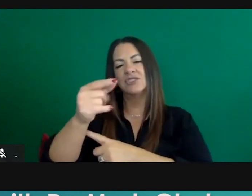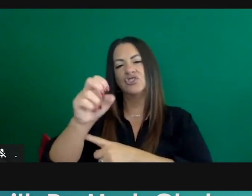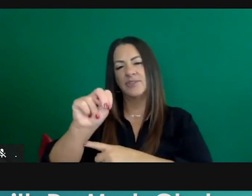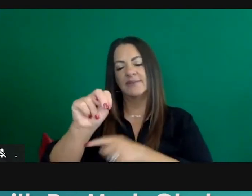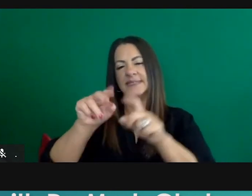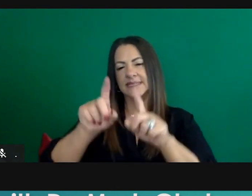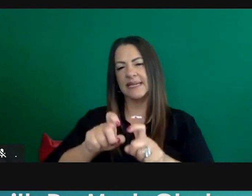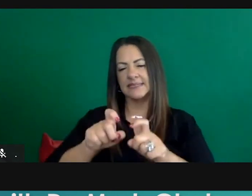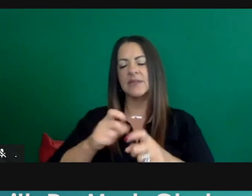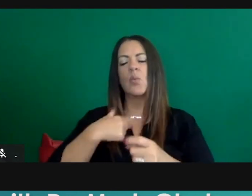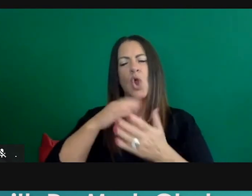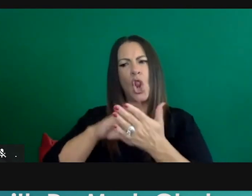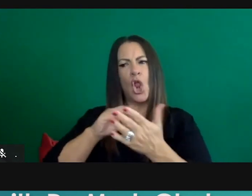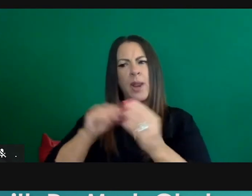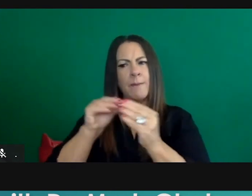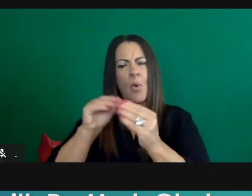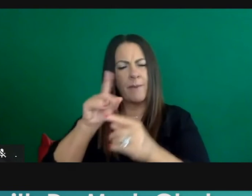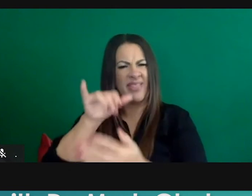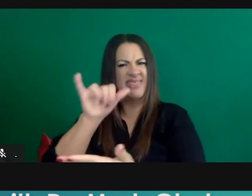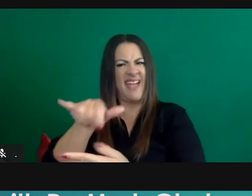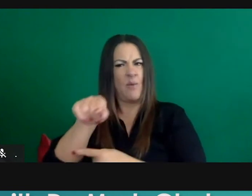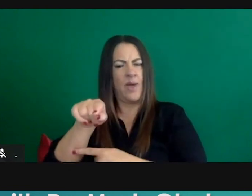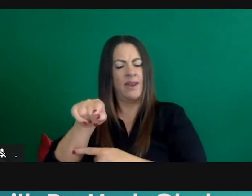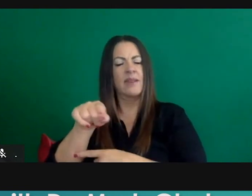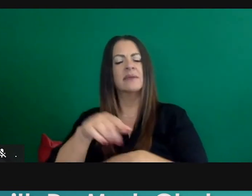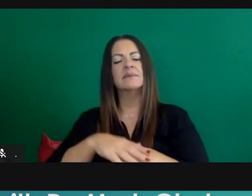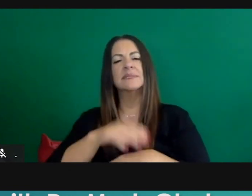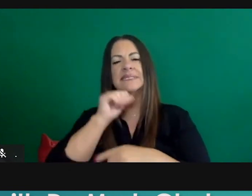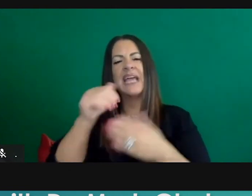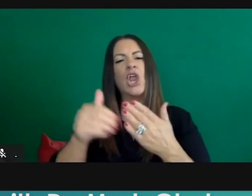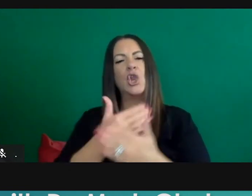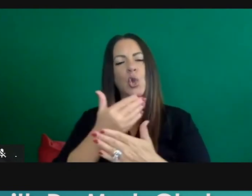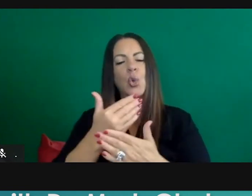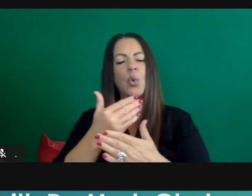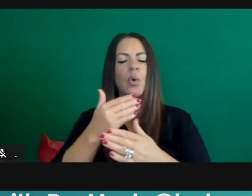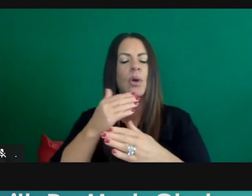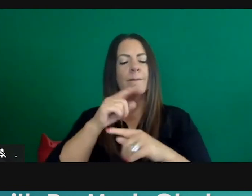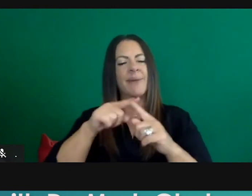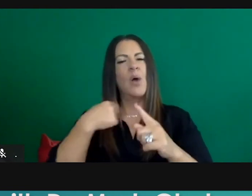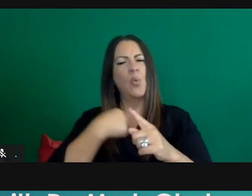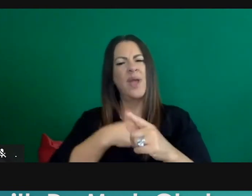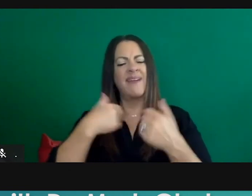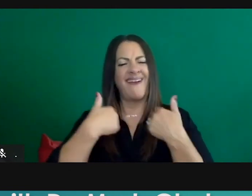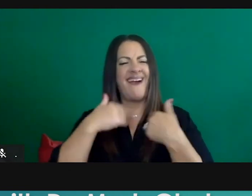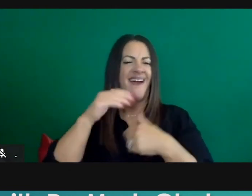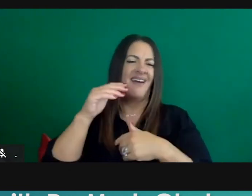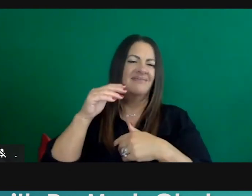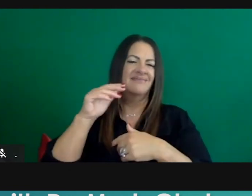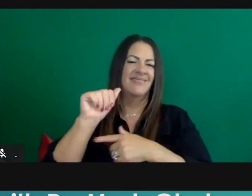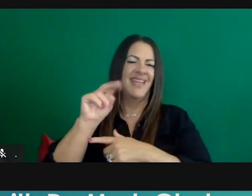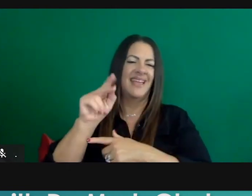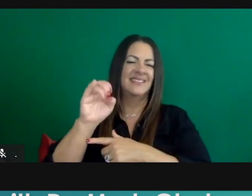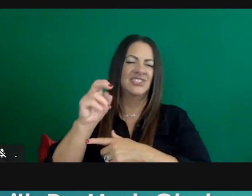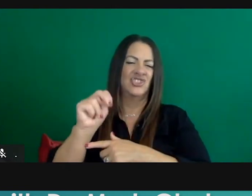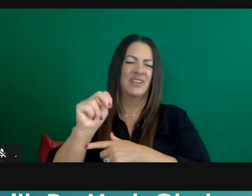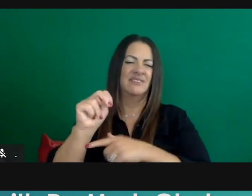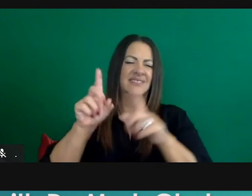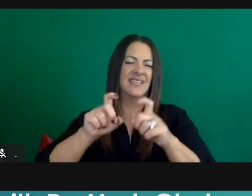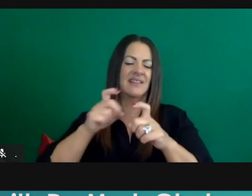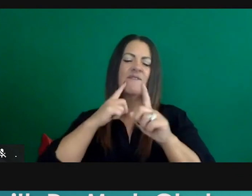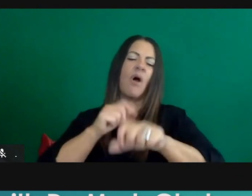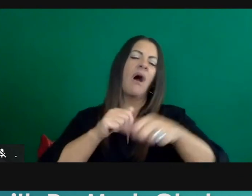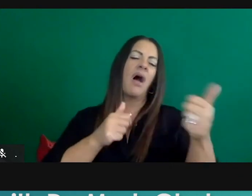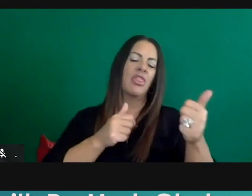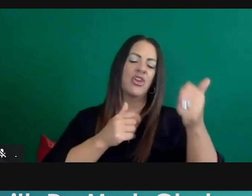and more about the antigen tests. Not that it's a new modality. We've had antigen testing for many, many other infectious diseases,